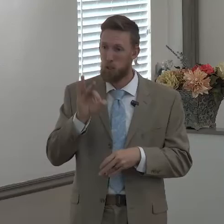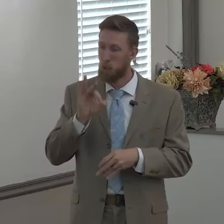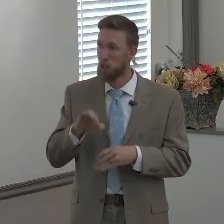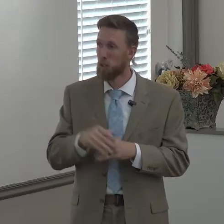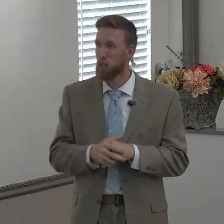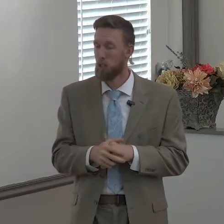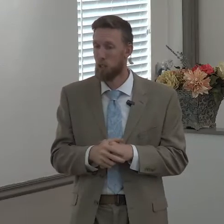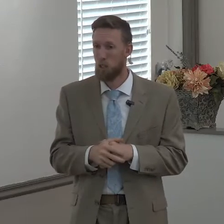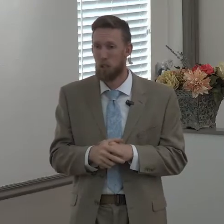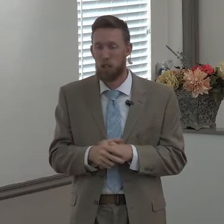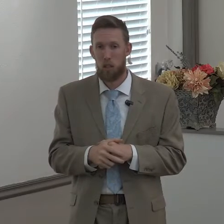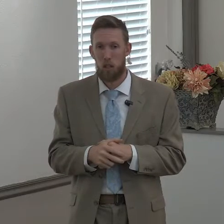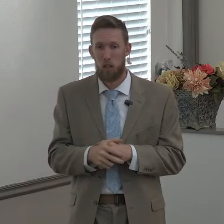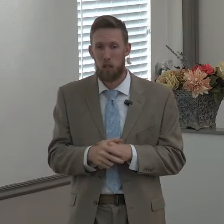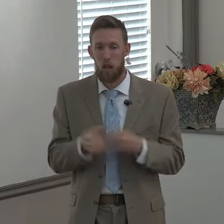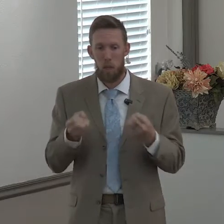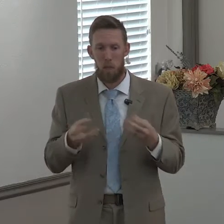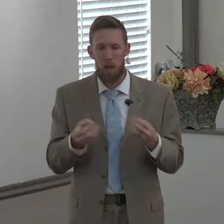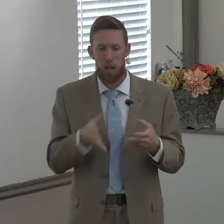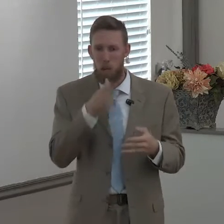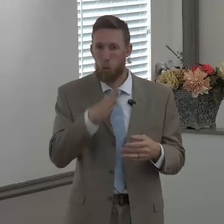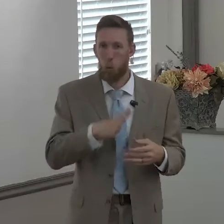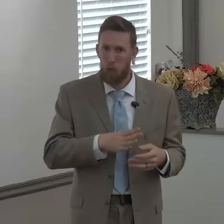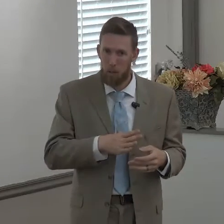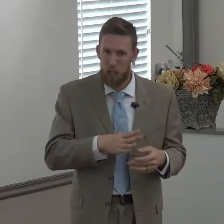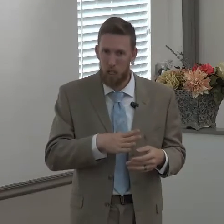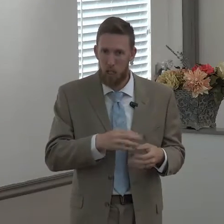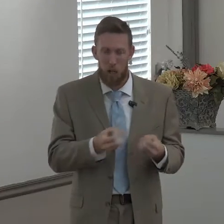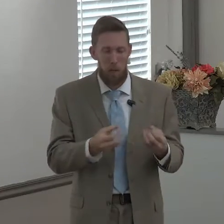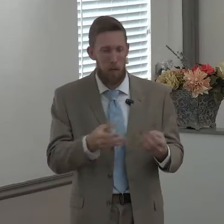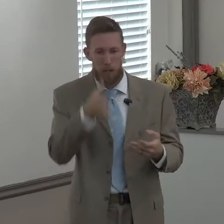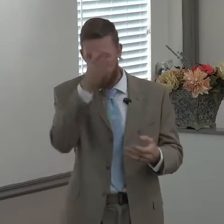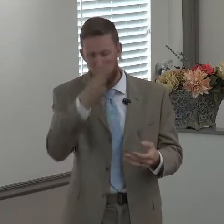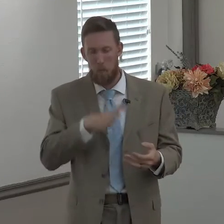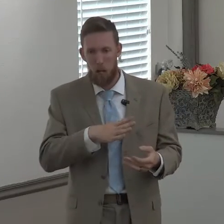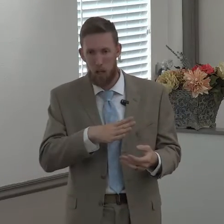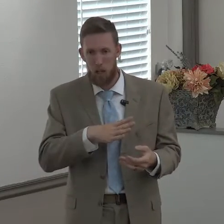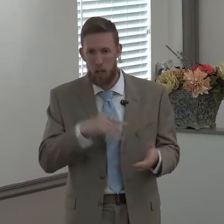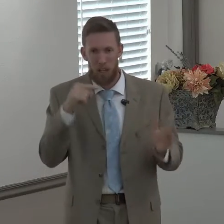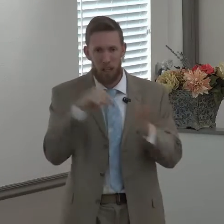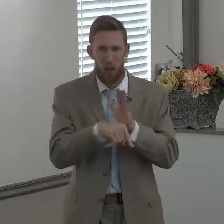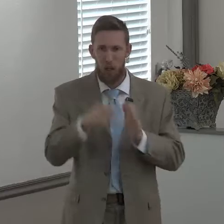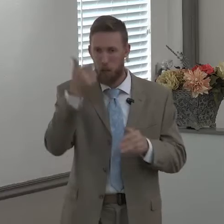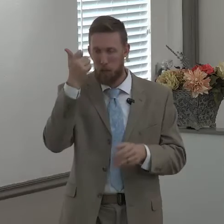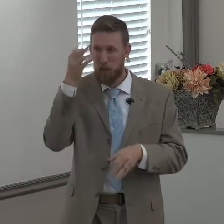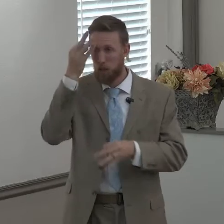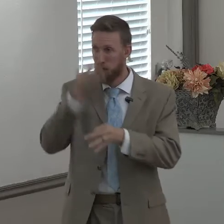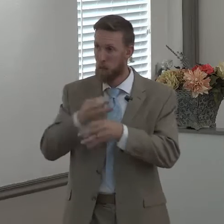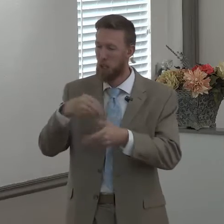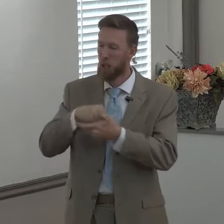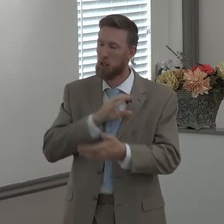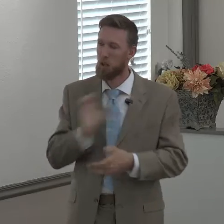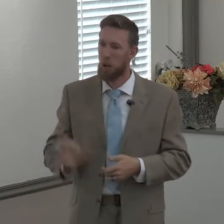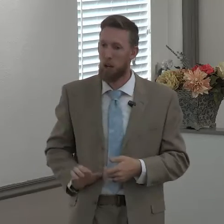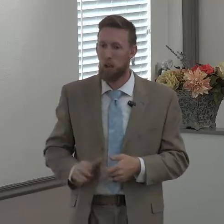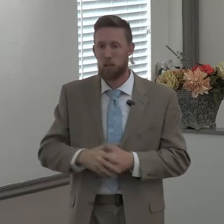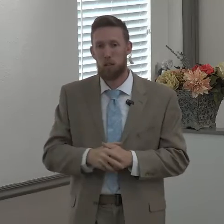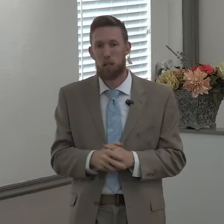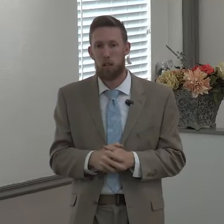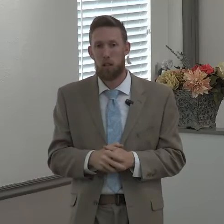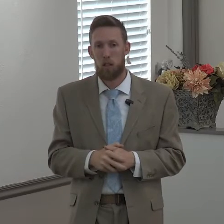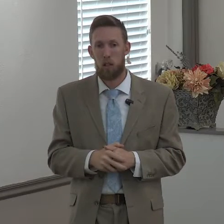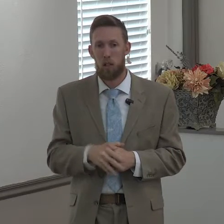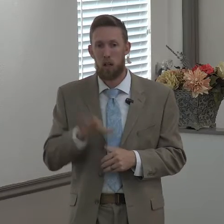If you read about them, you read about others, Ladies, many, many,